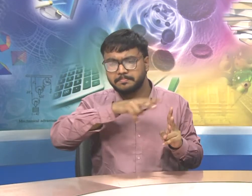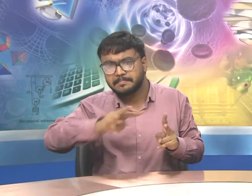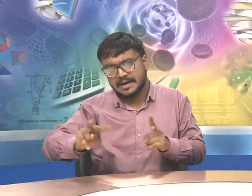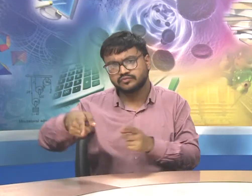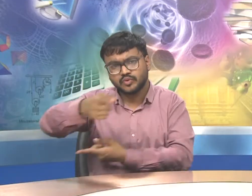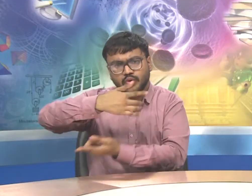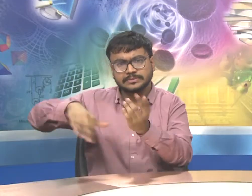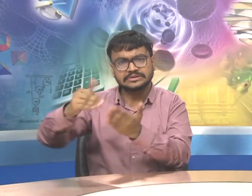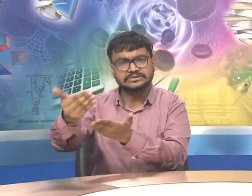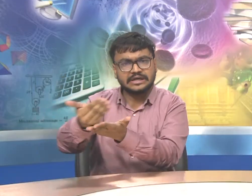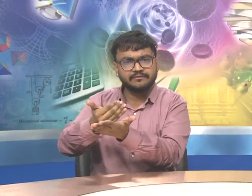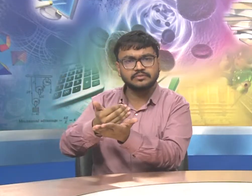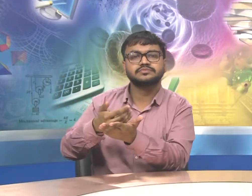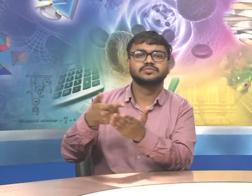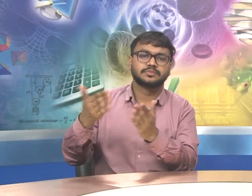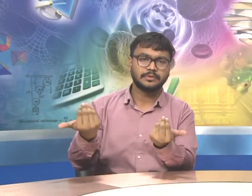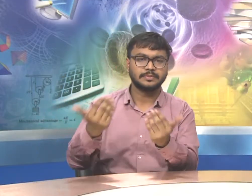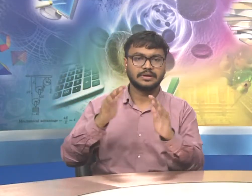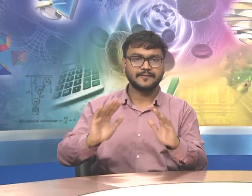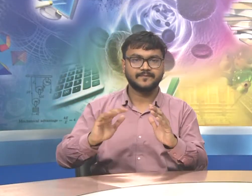been restored.